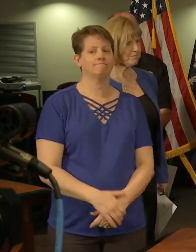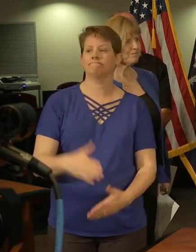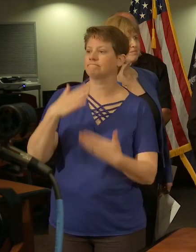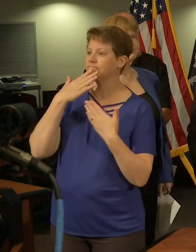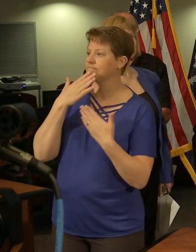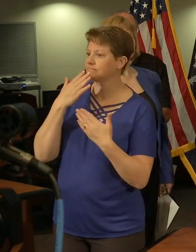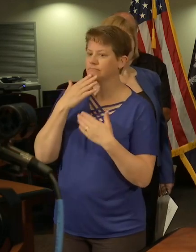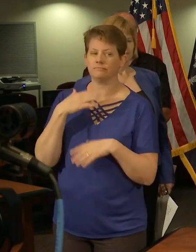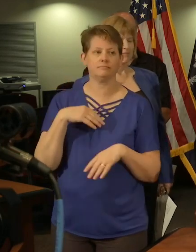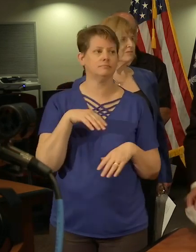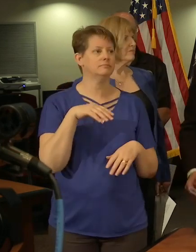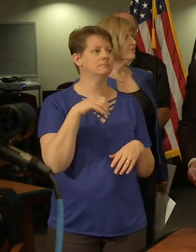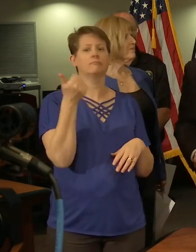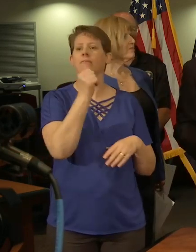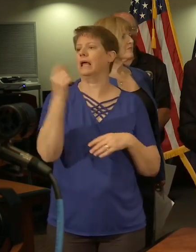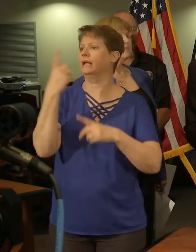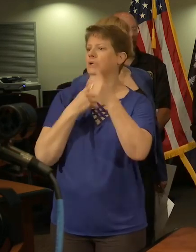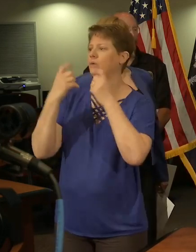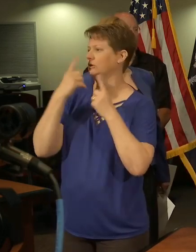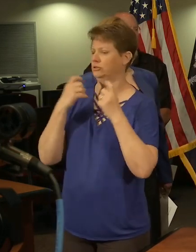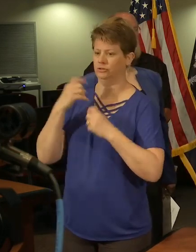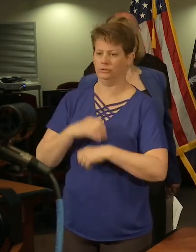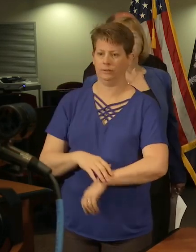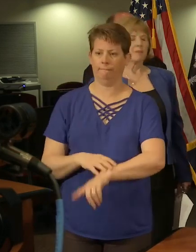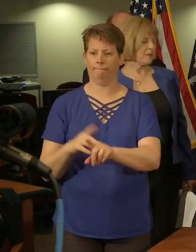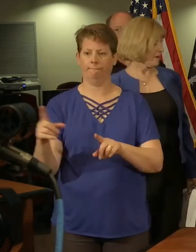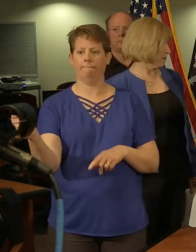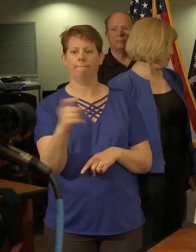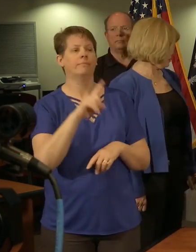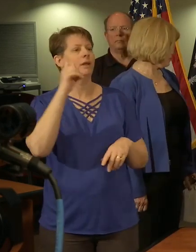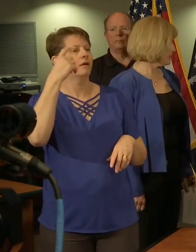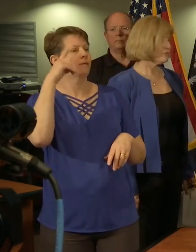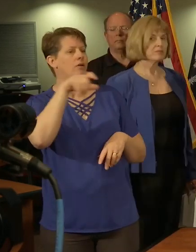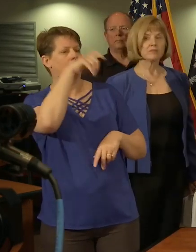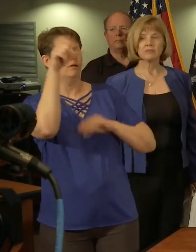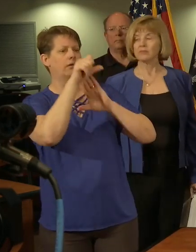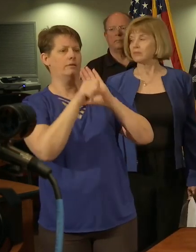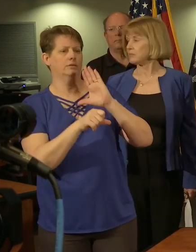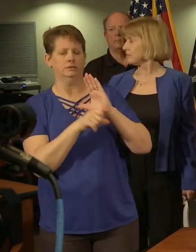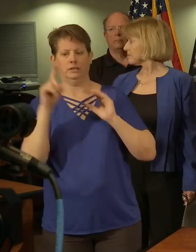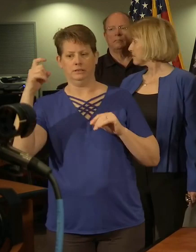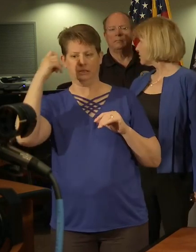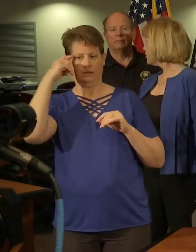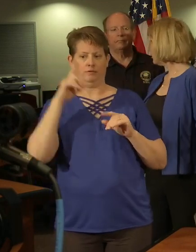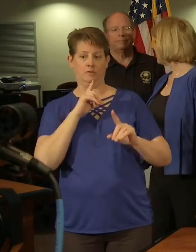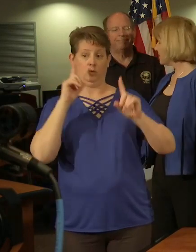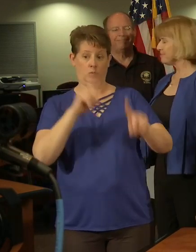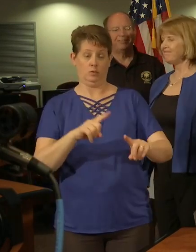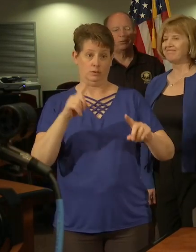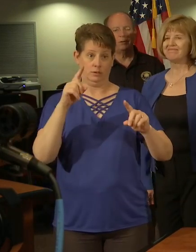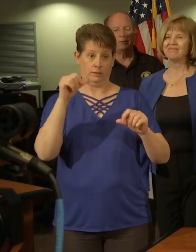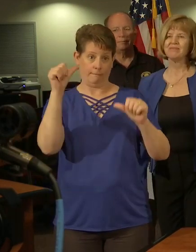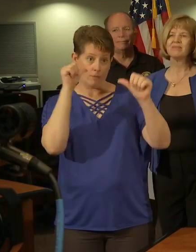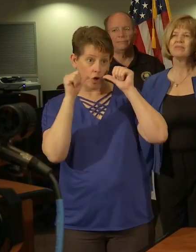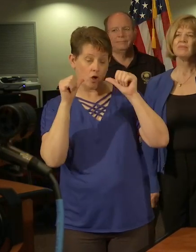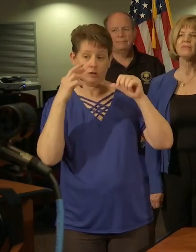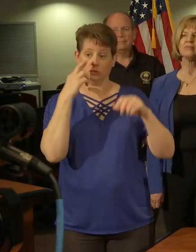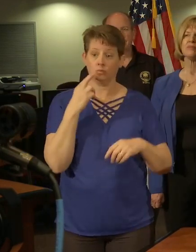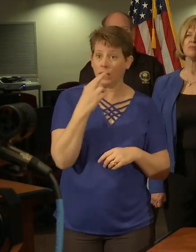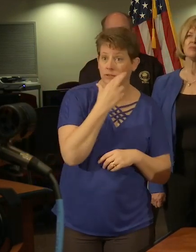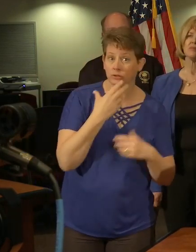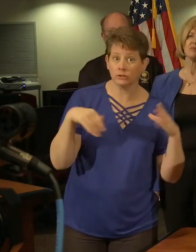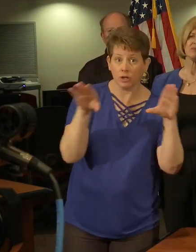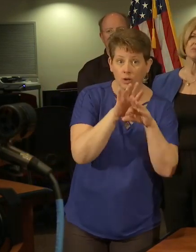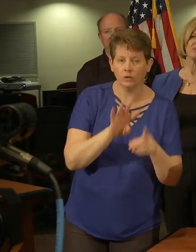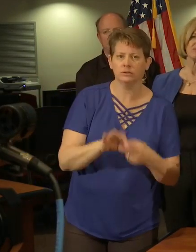Thank you. Are there any questions? Governor, in other states that the governor has ordered that bars and restaurants close as well, except for